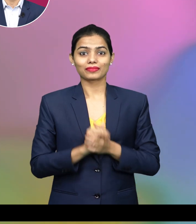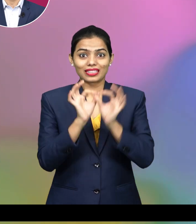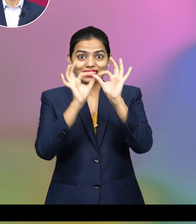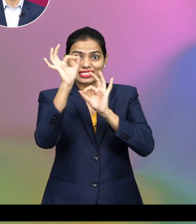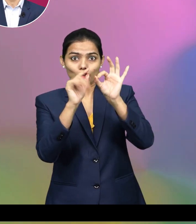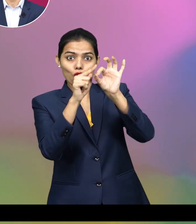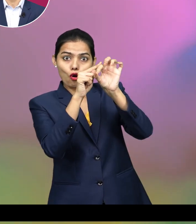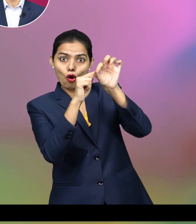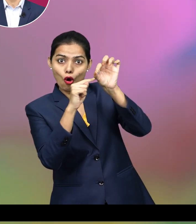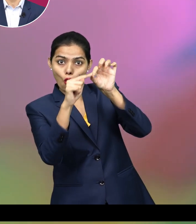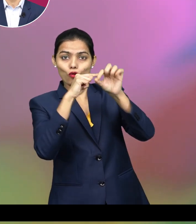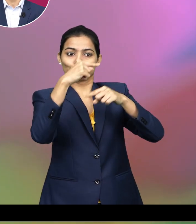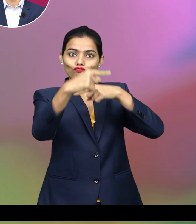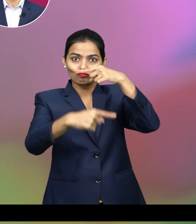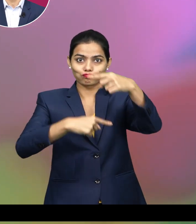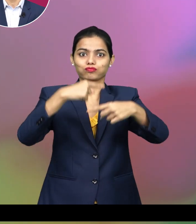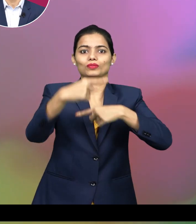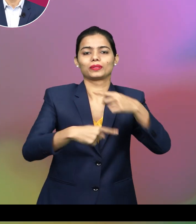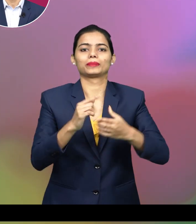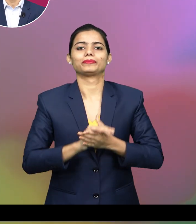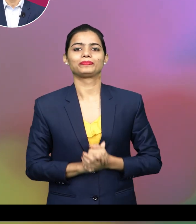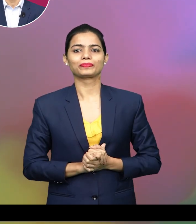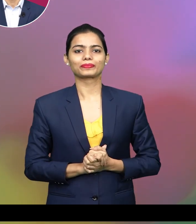cell cycle,